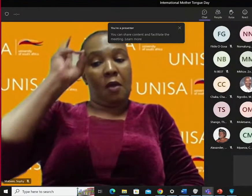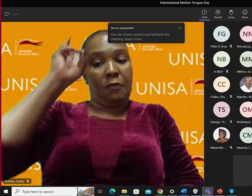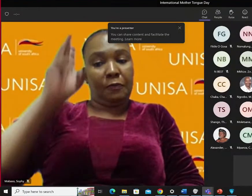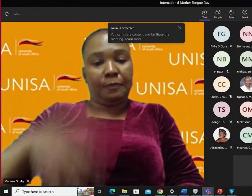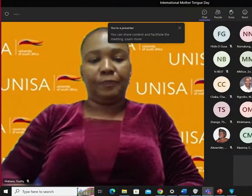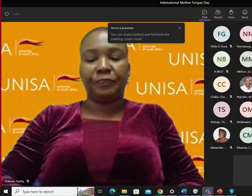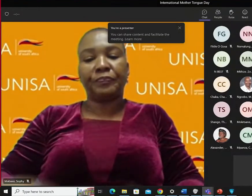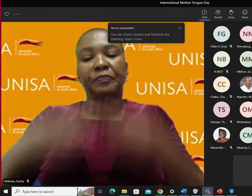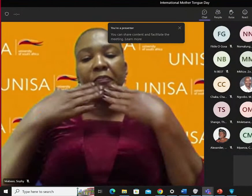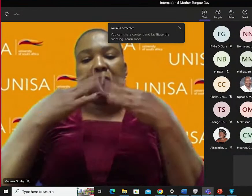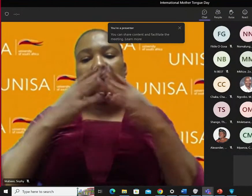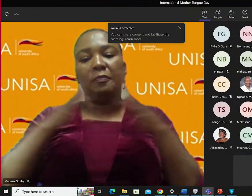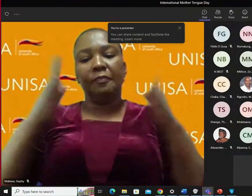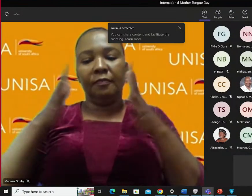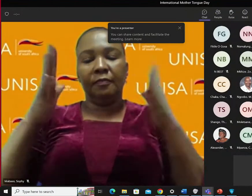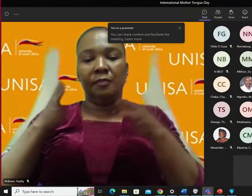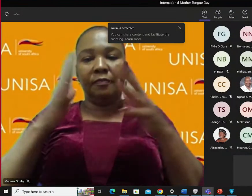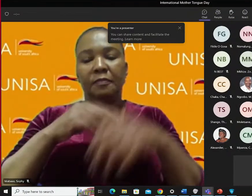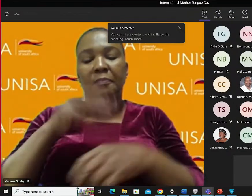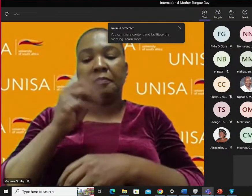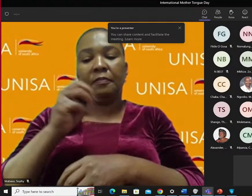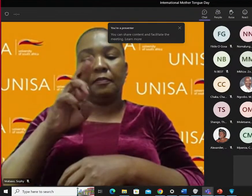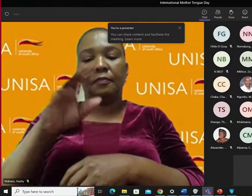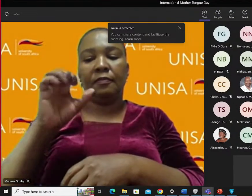Thank you so much, Mr. Zolani.